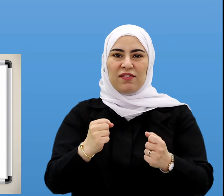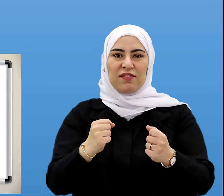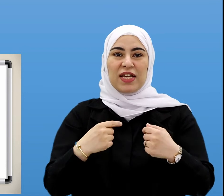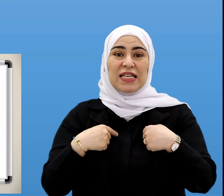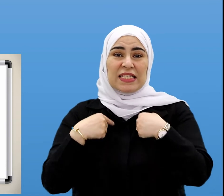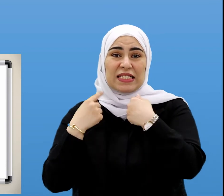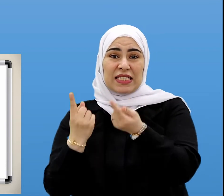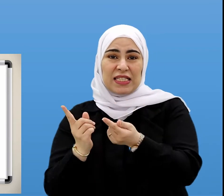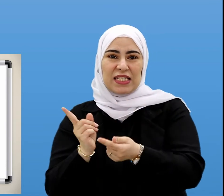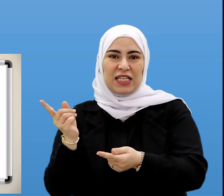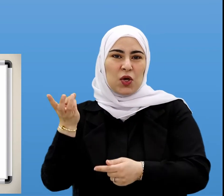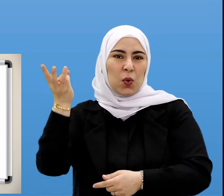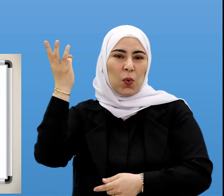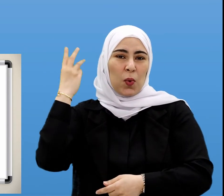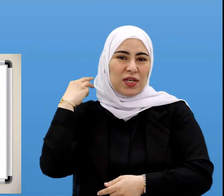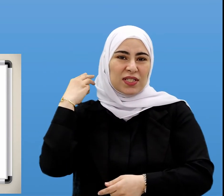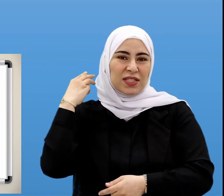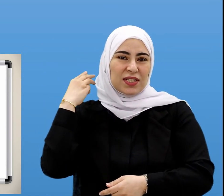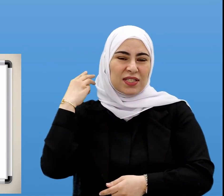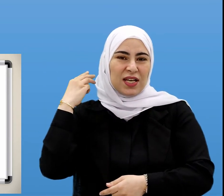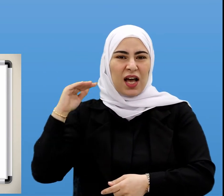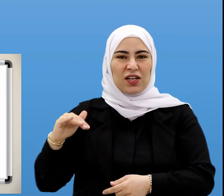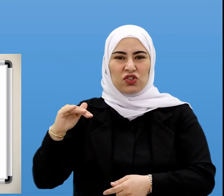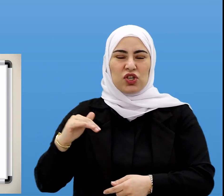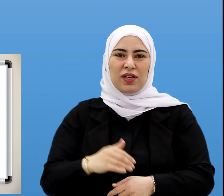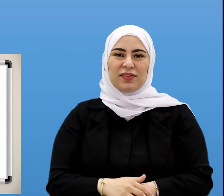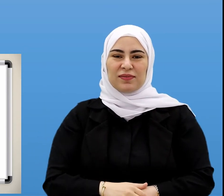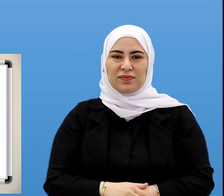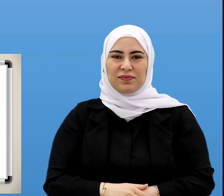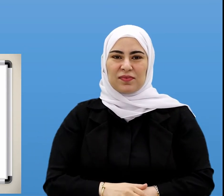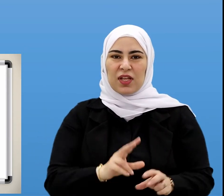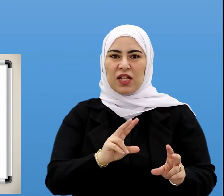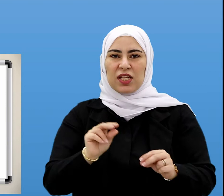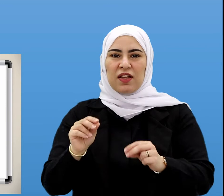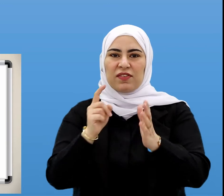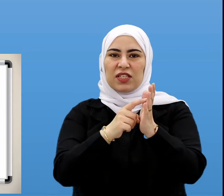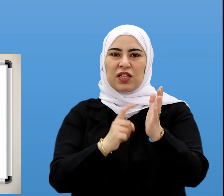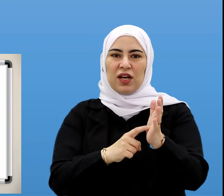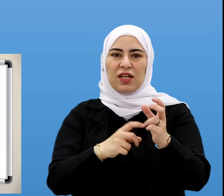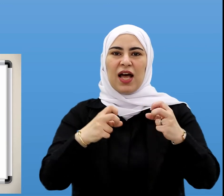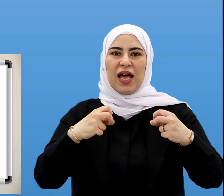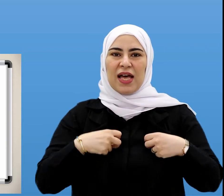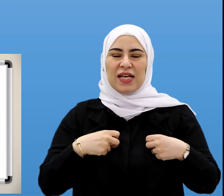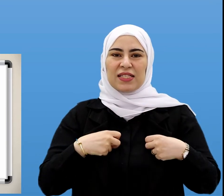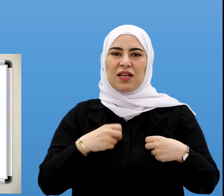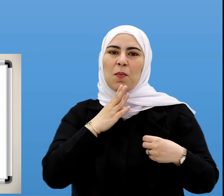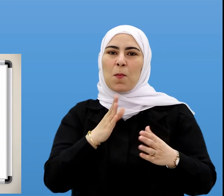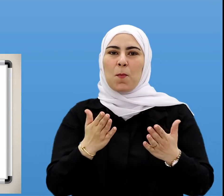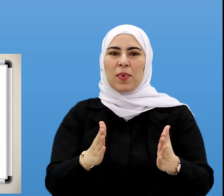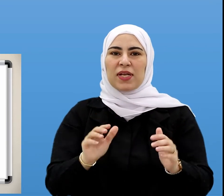the rule. As you can see, has been plus able to, and the verb that refers to the ability